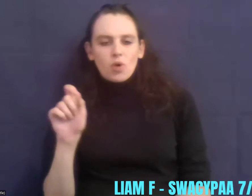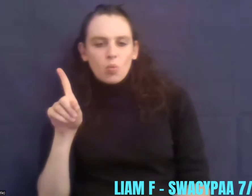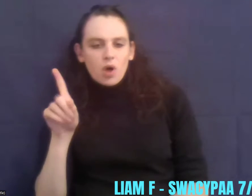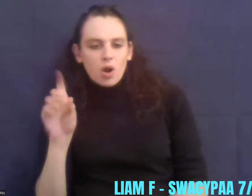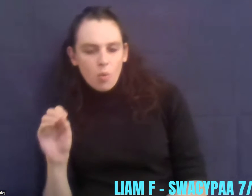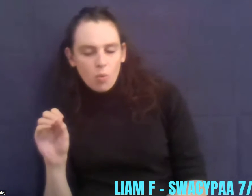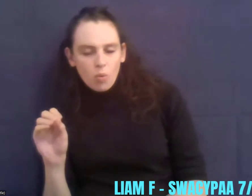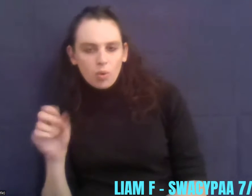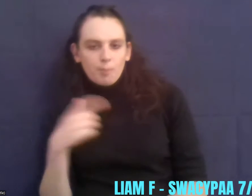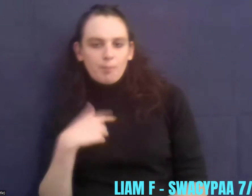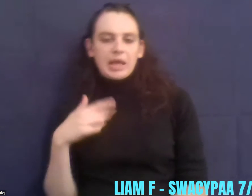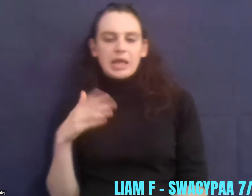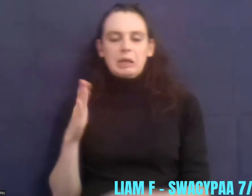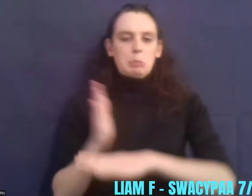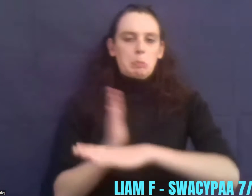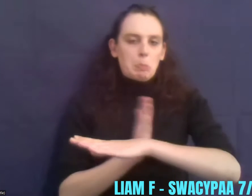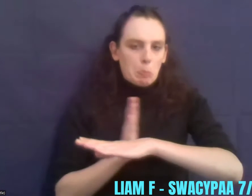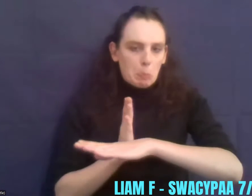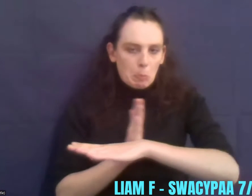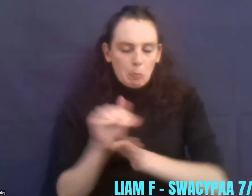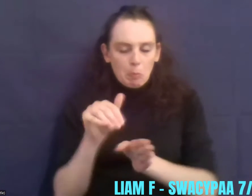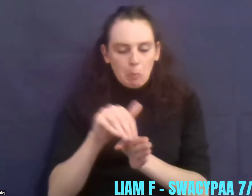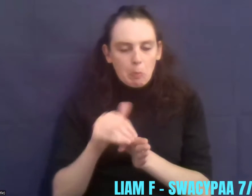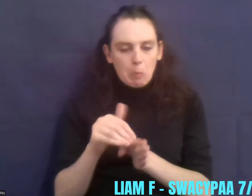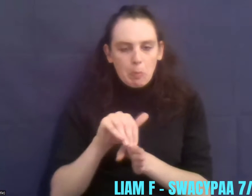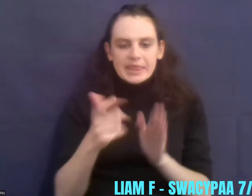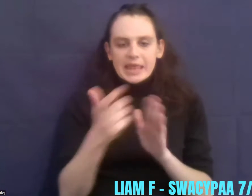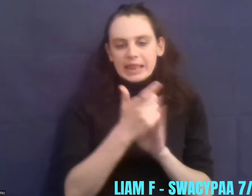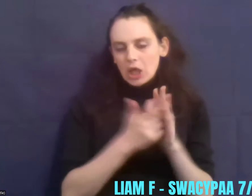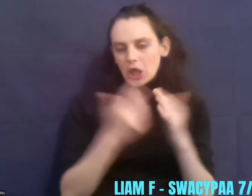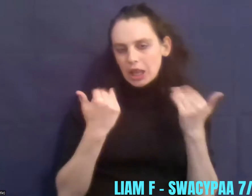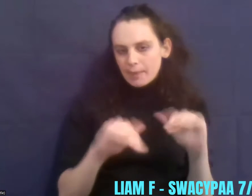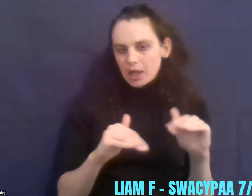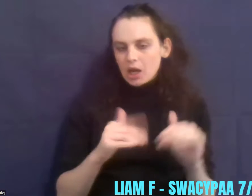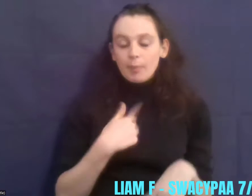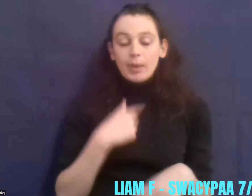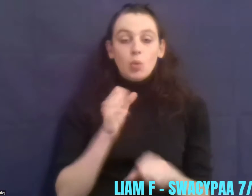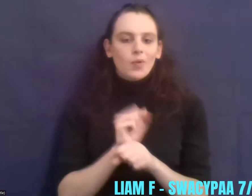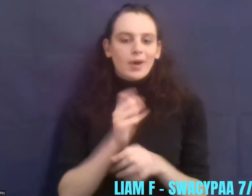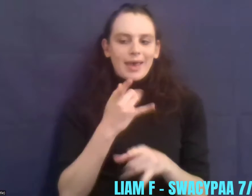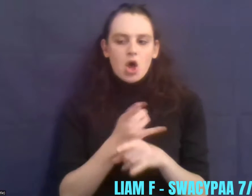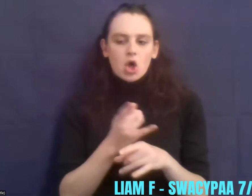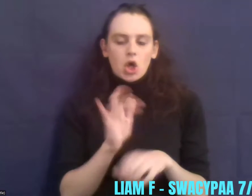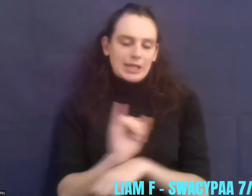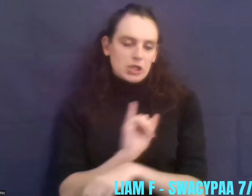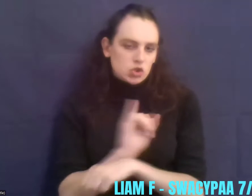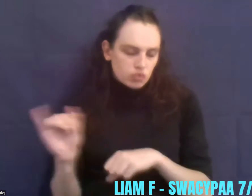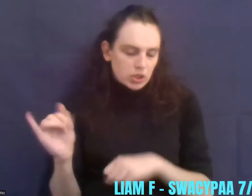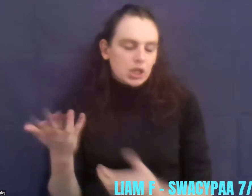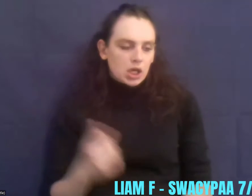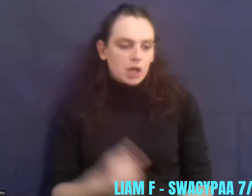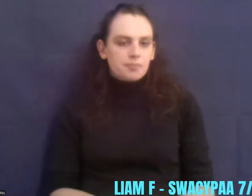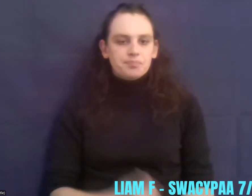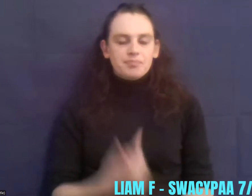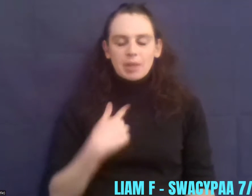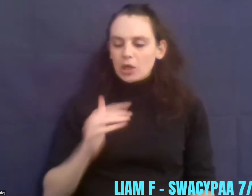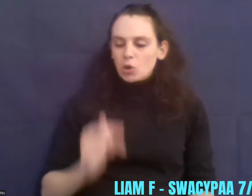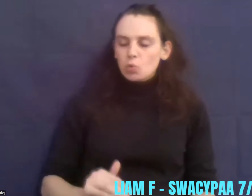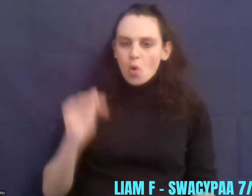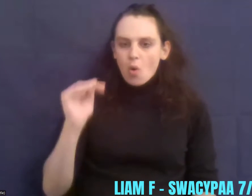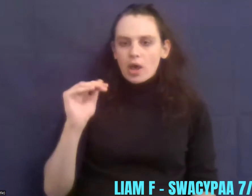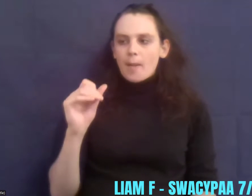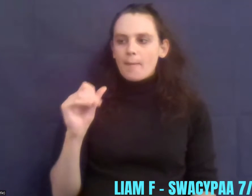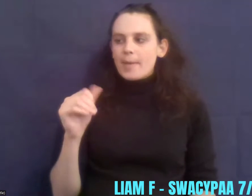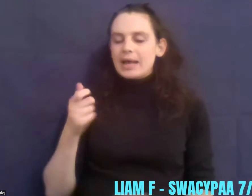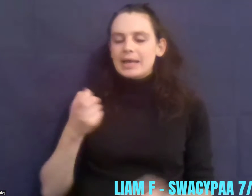Um, and, working in the alcohol industry and really just maybe growing up in maybe a ski